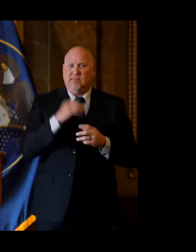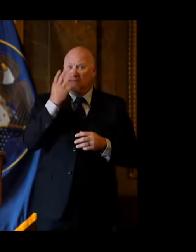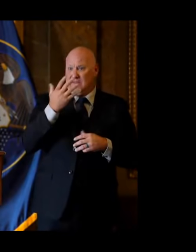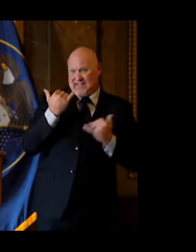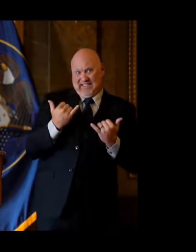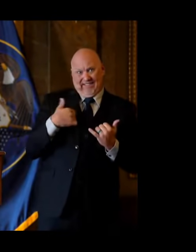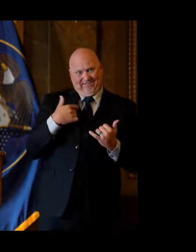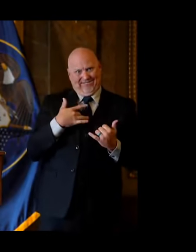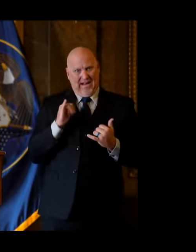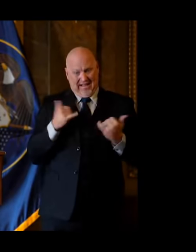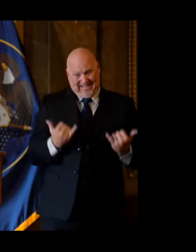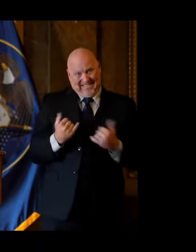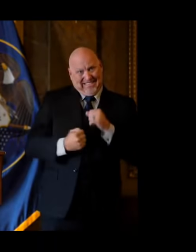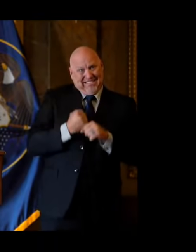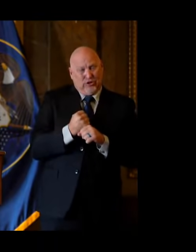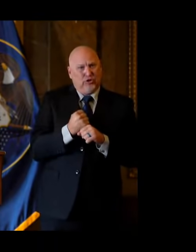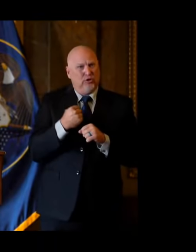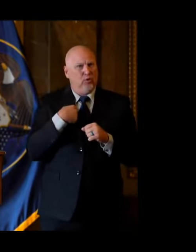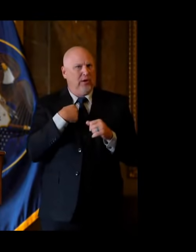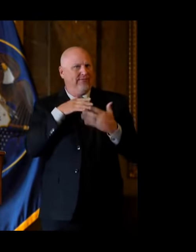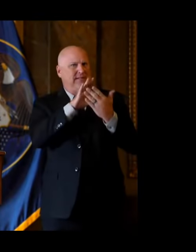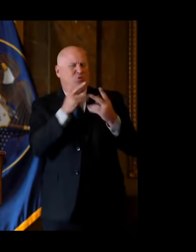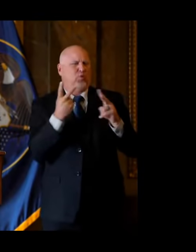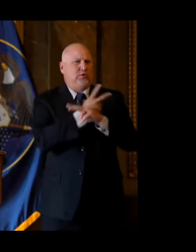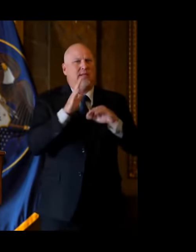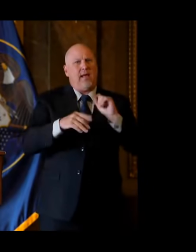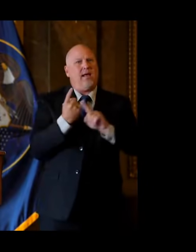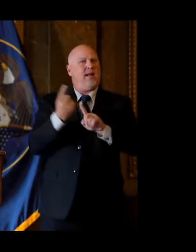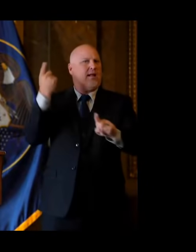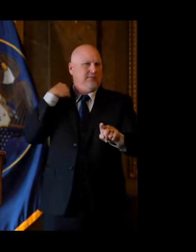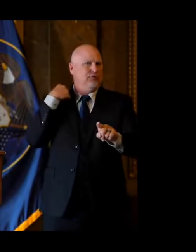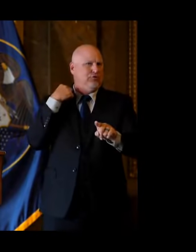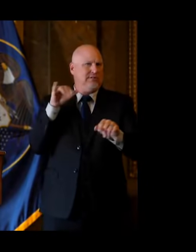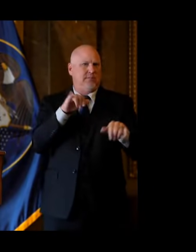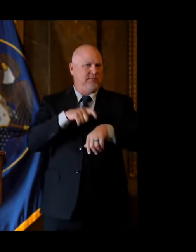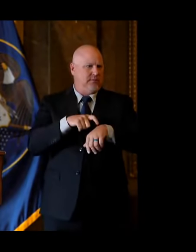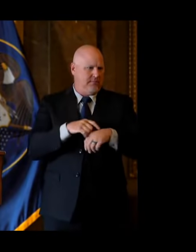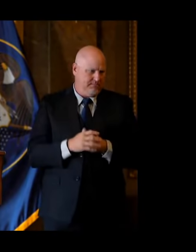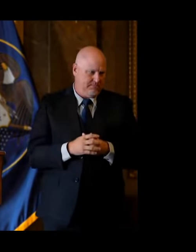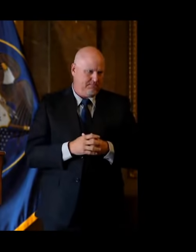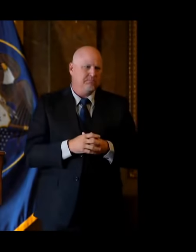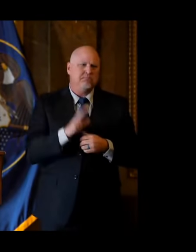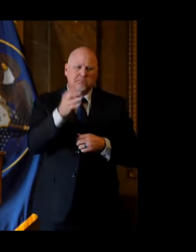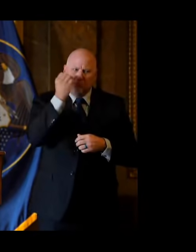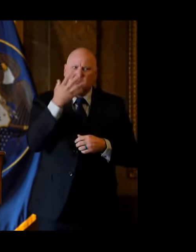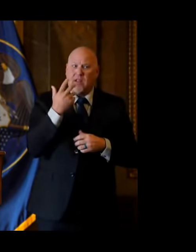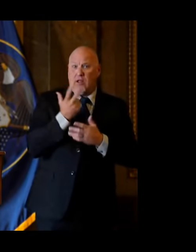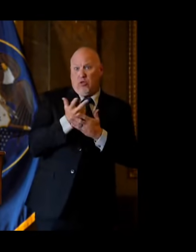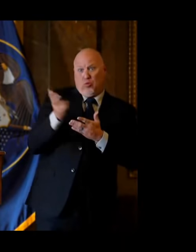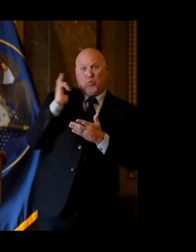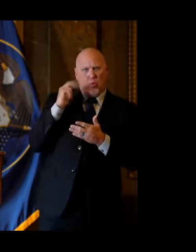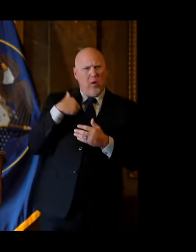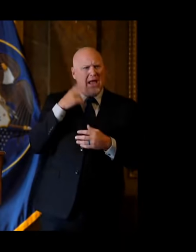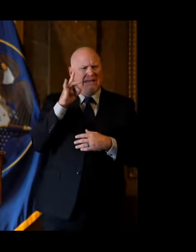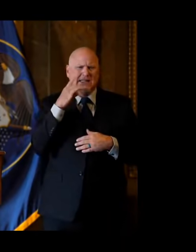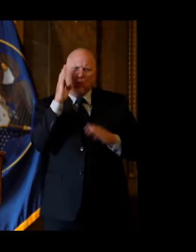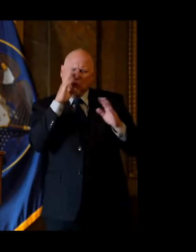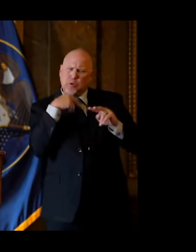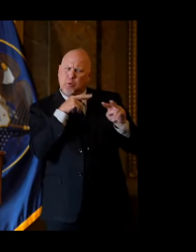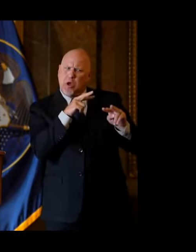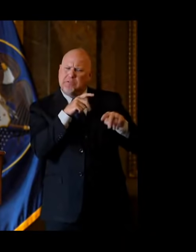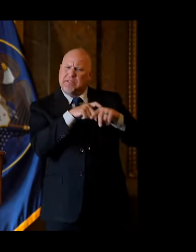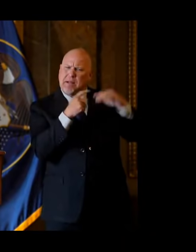there was an equivalency that we were reaching max capacity. And so unfortunately, over those